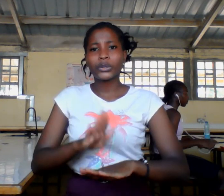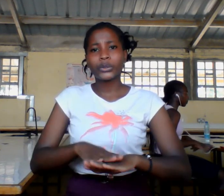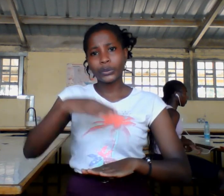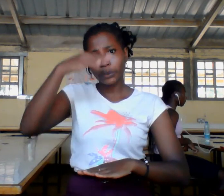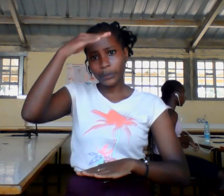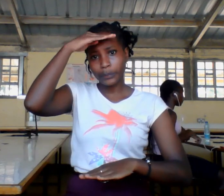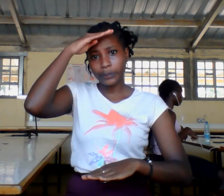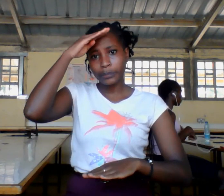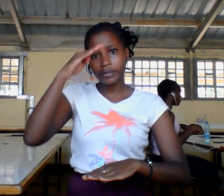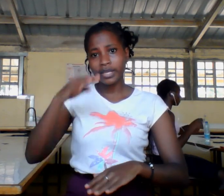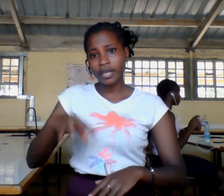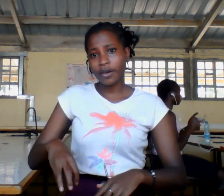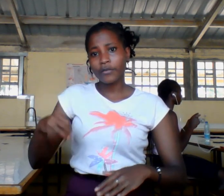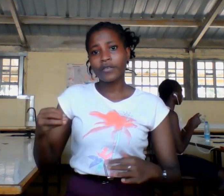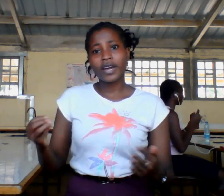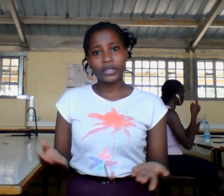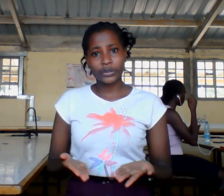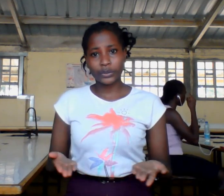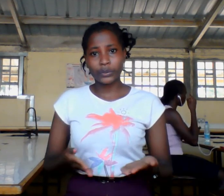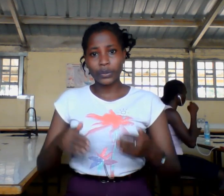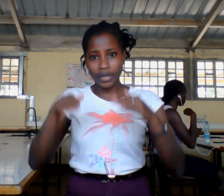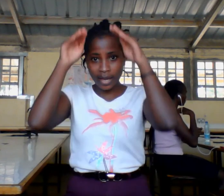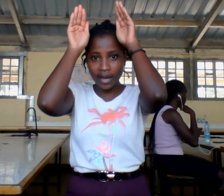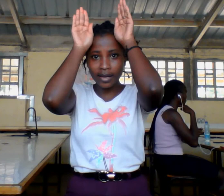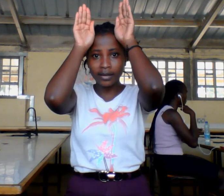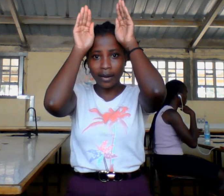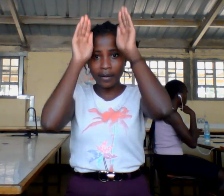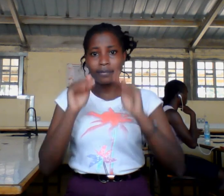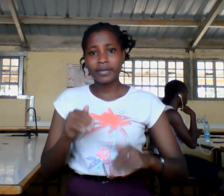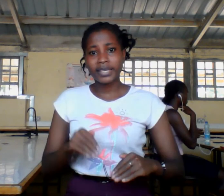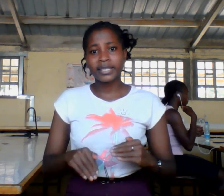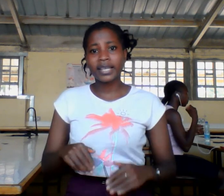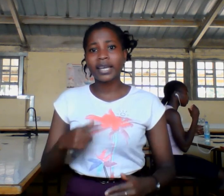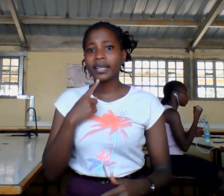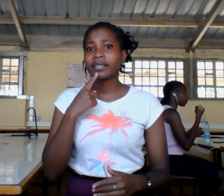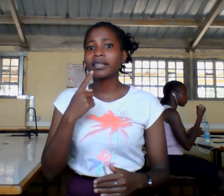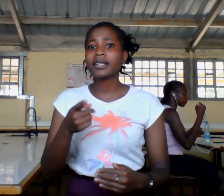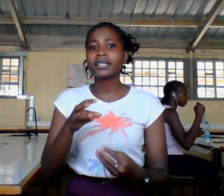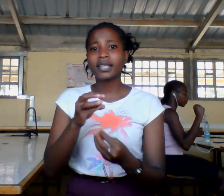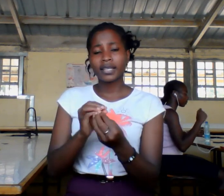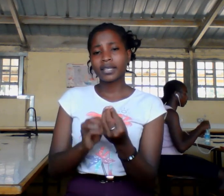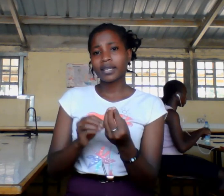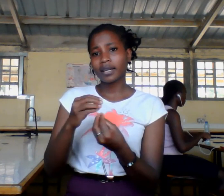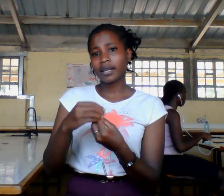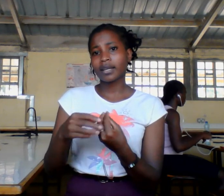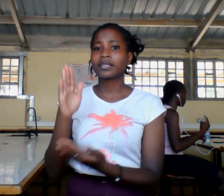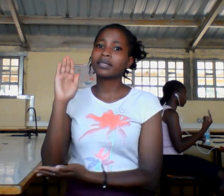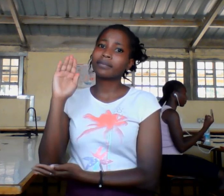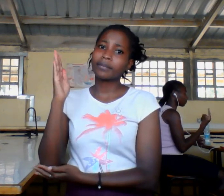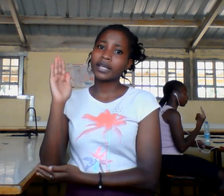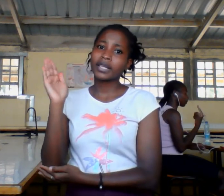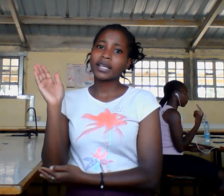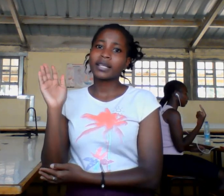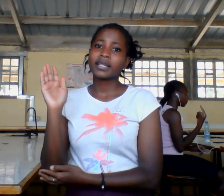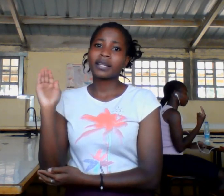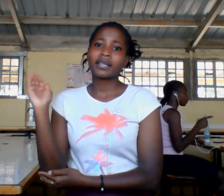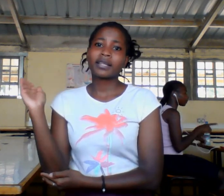cut off banana trees and put their water on a pot. Sip it after 3 weeks." Hyena went back home and